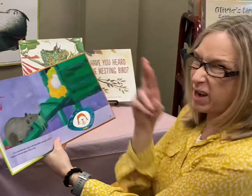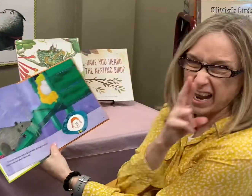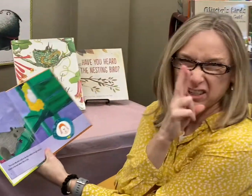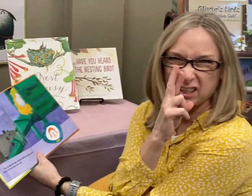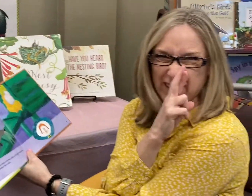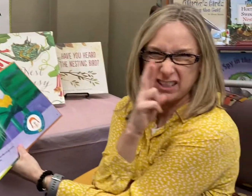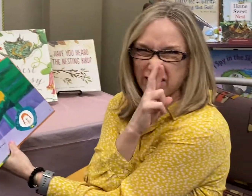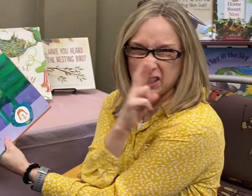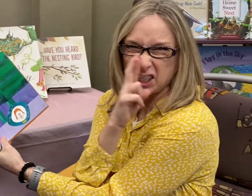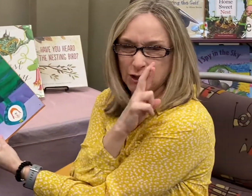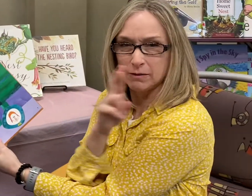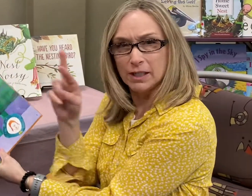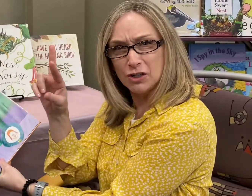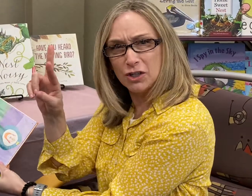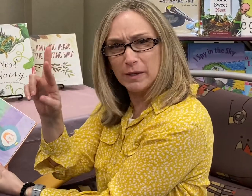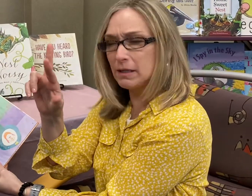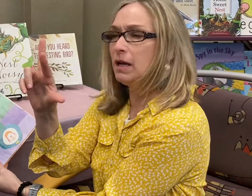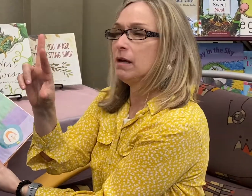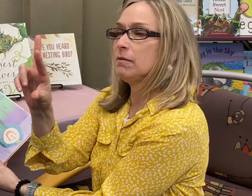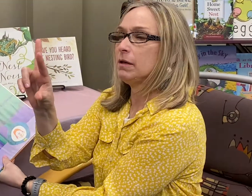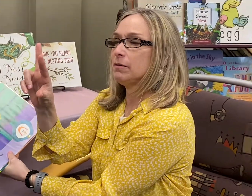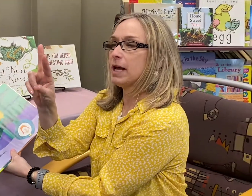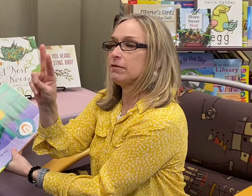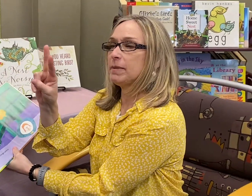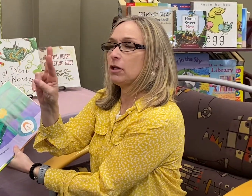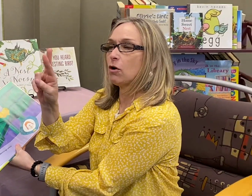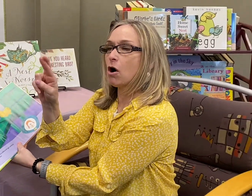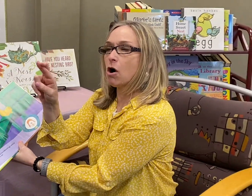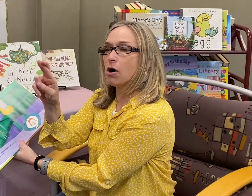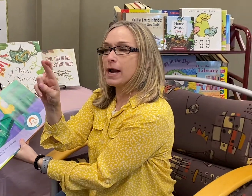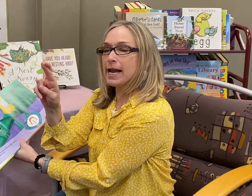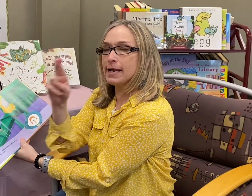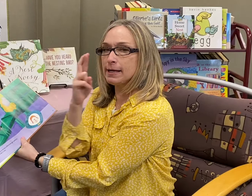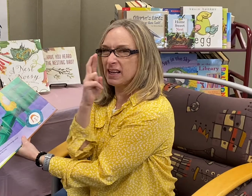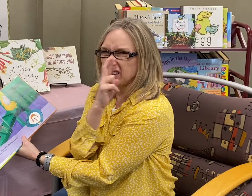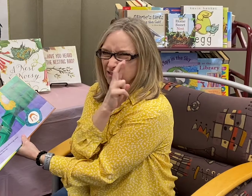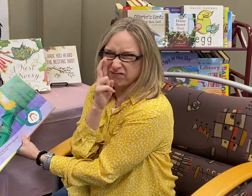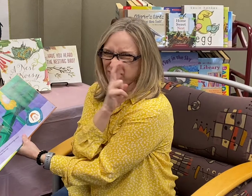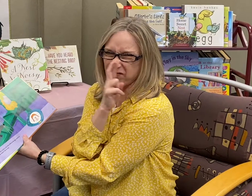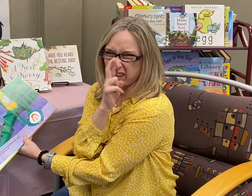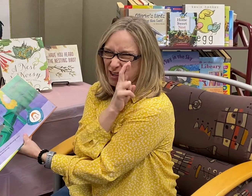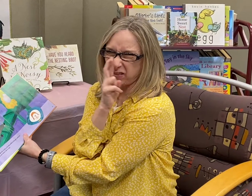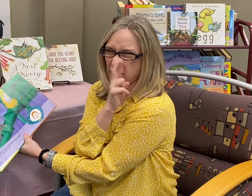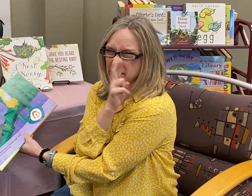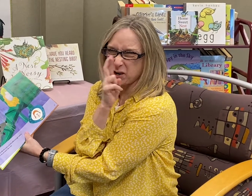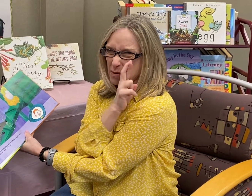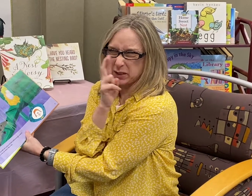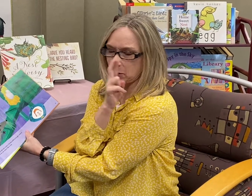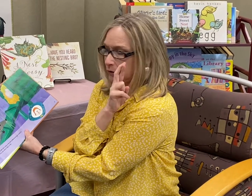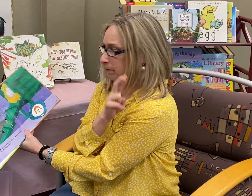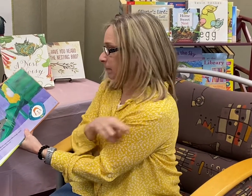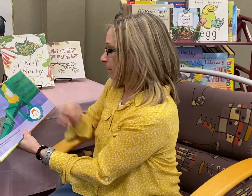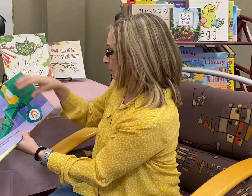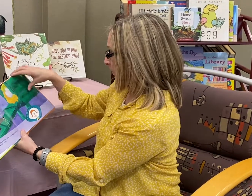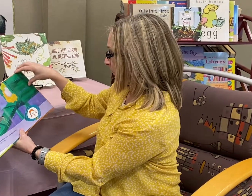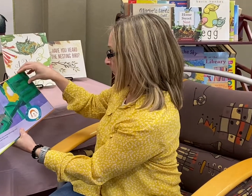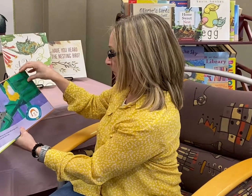Rat. That's fun to do. Can you do it? You have to make your R hand and like you're rubbing your whiskers.